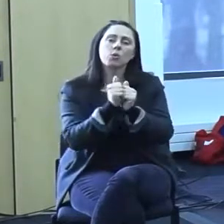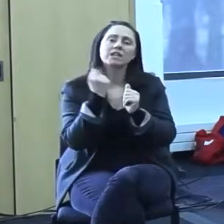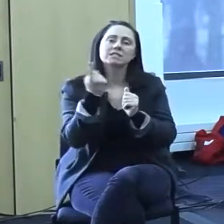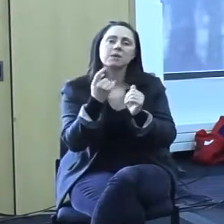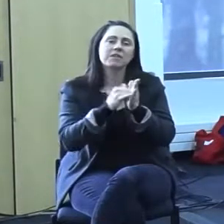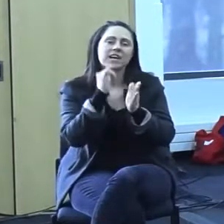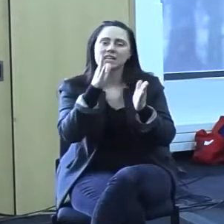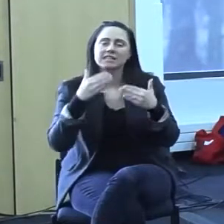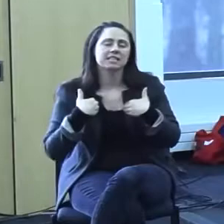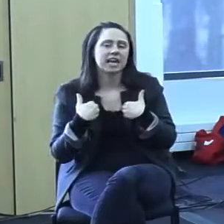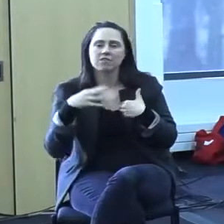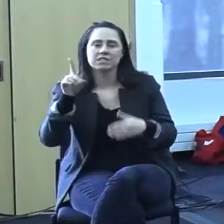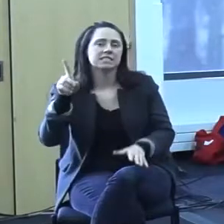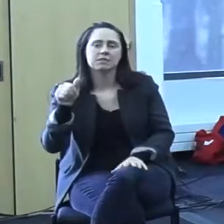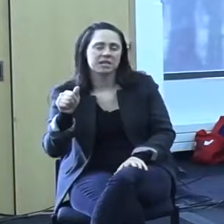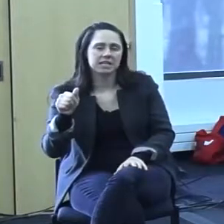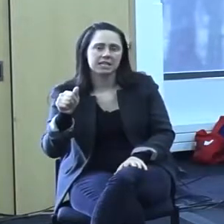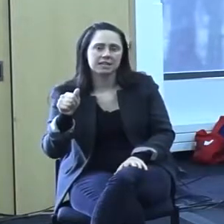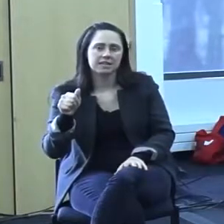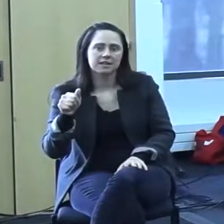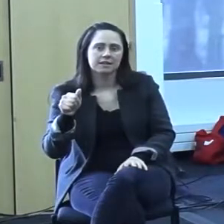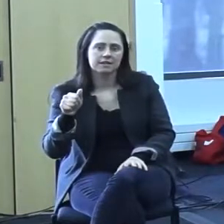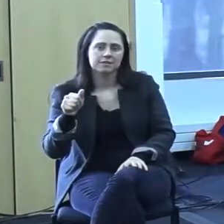who doesn't have a disability.